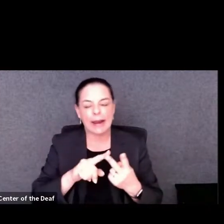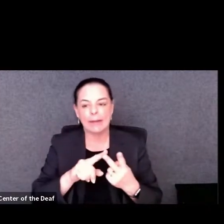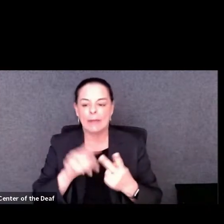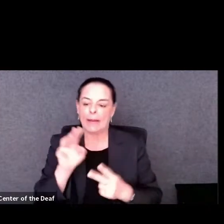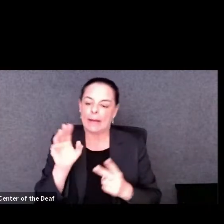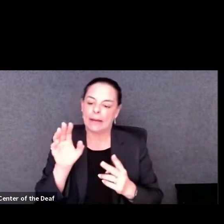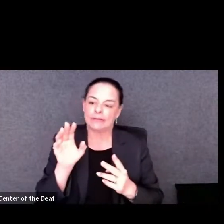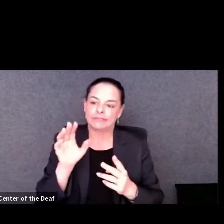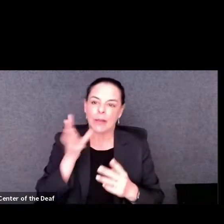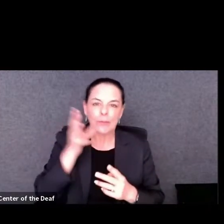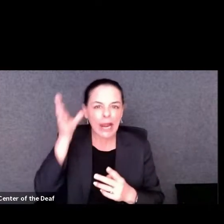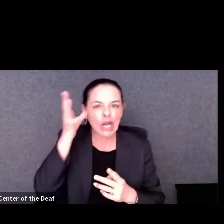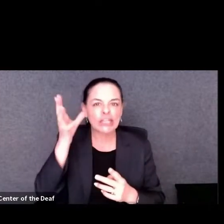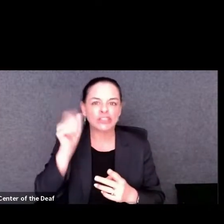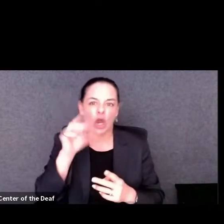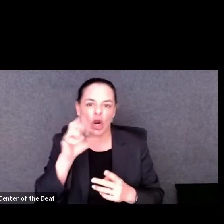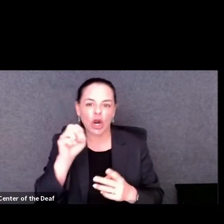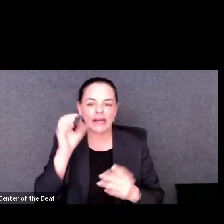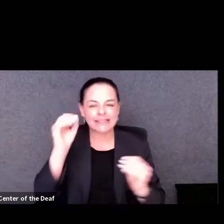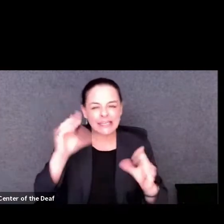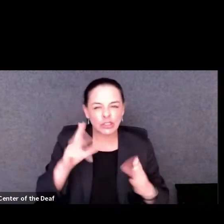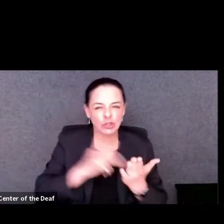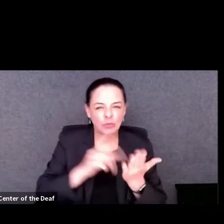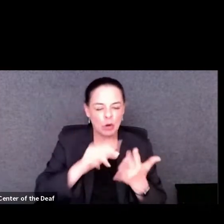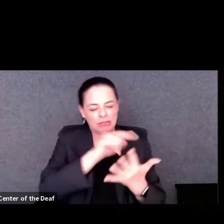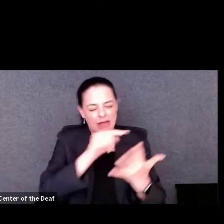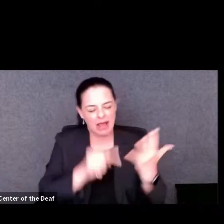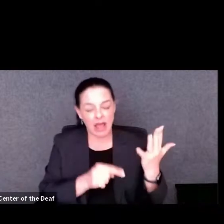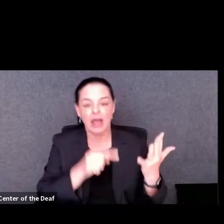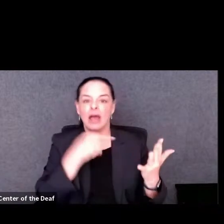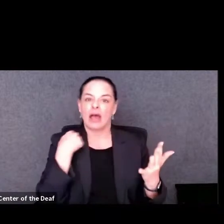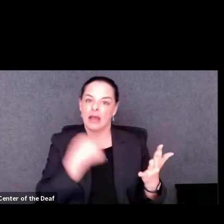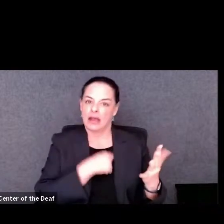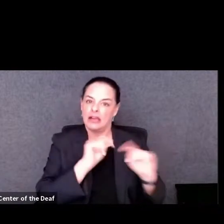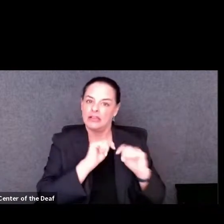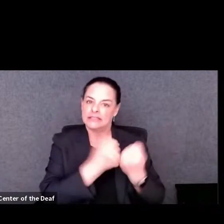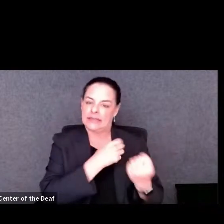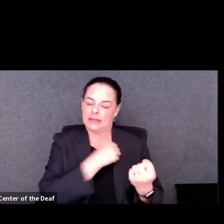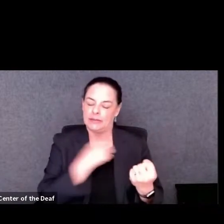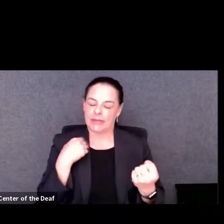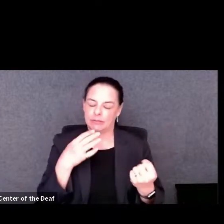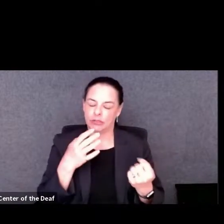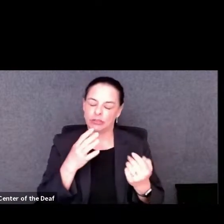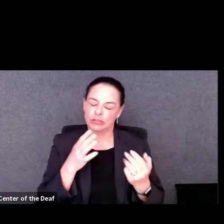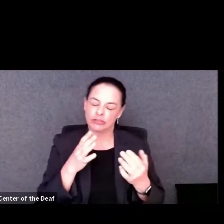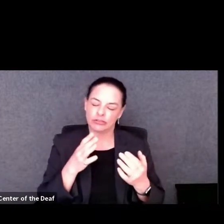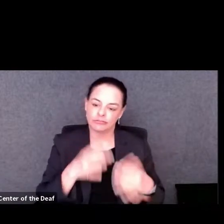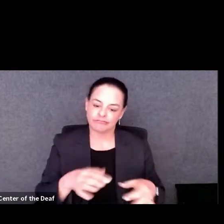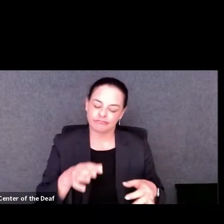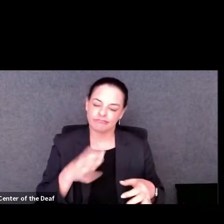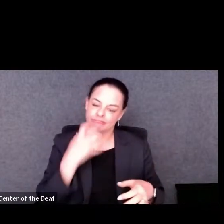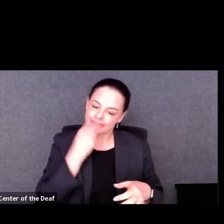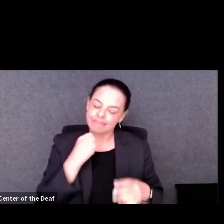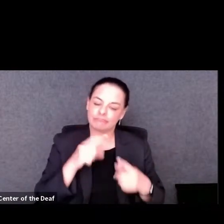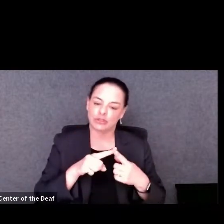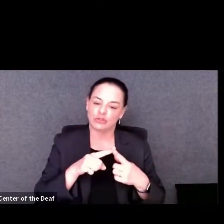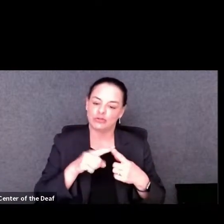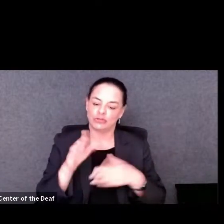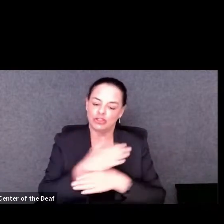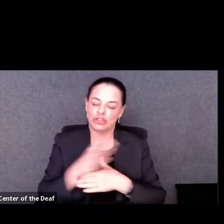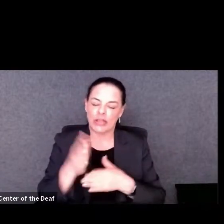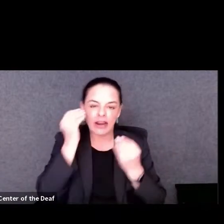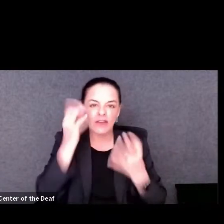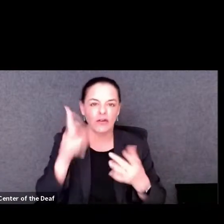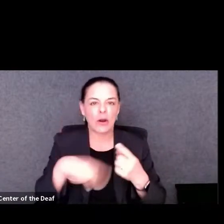team members are dedicated to sharing critical information with individuals and families and businesses about making